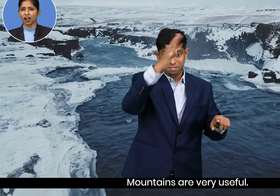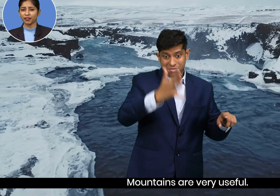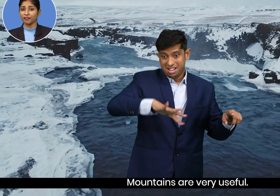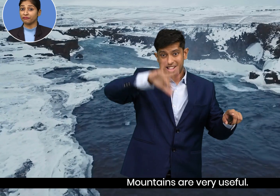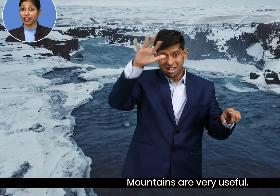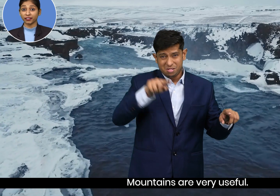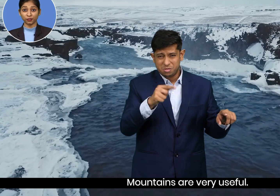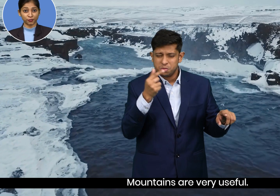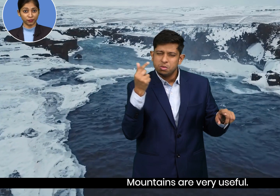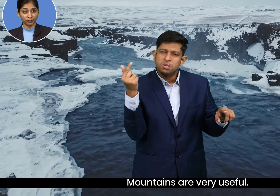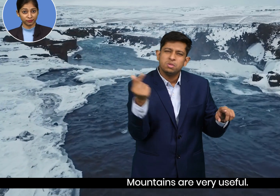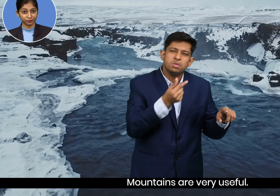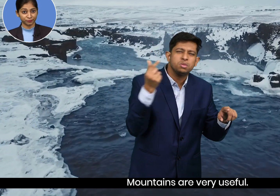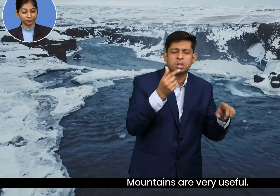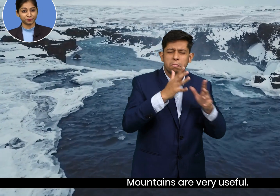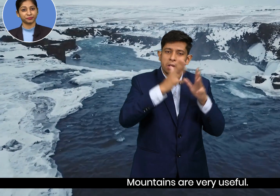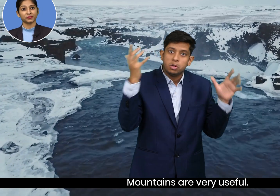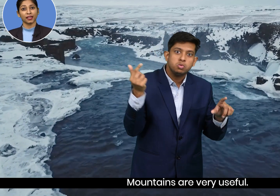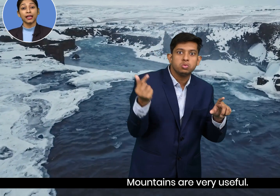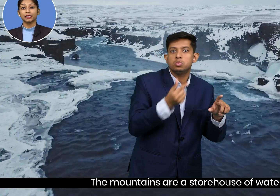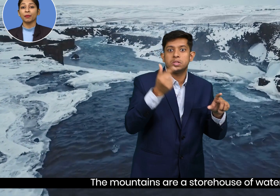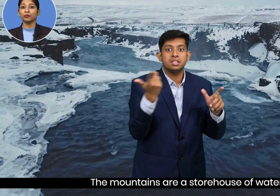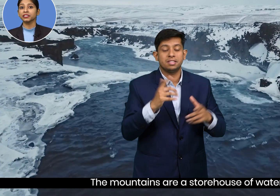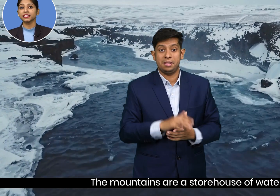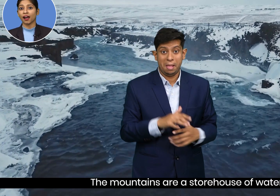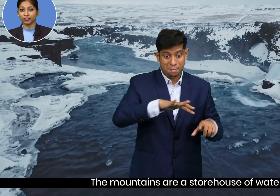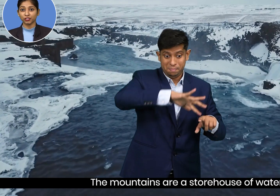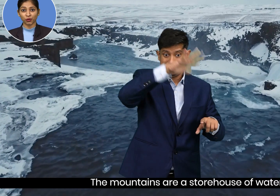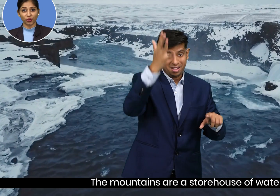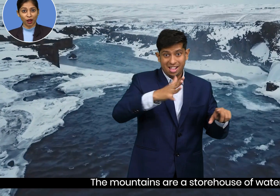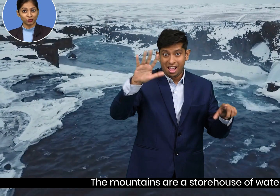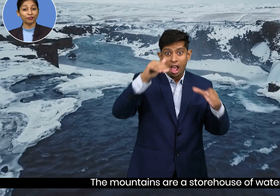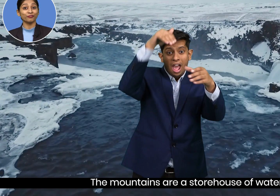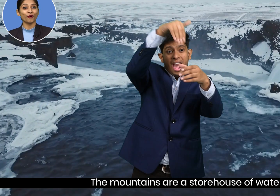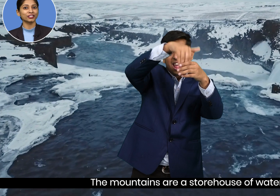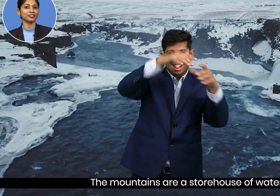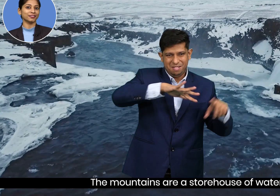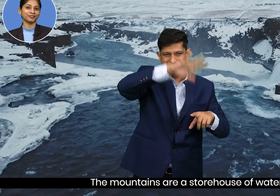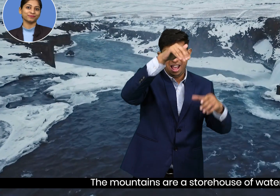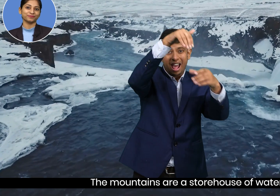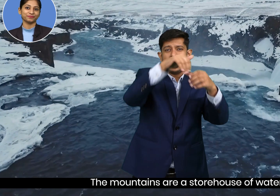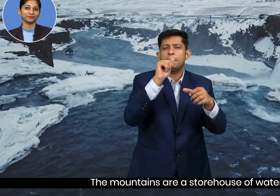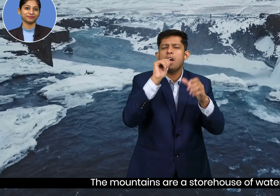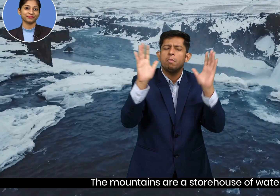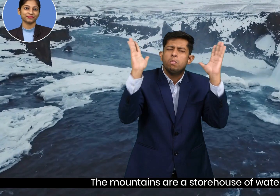Mountains are very useful. The mountains are a storehouse of water.